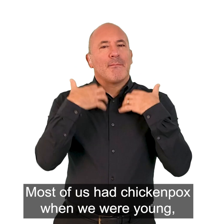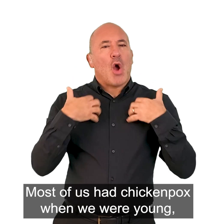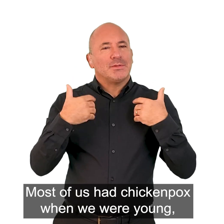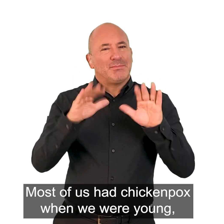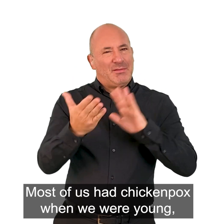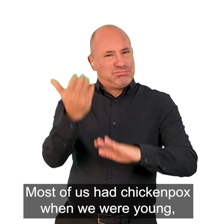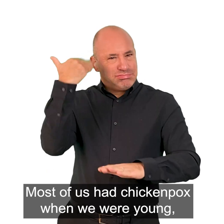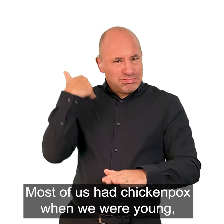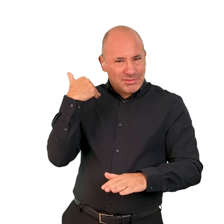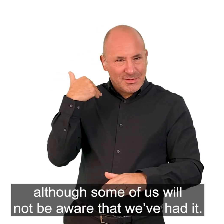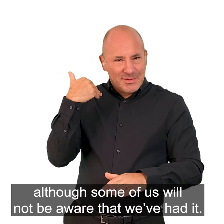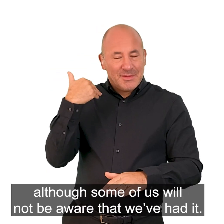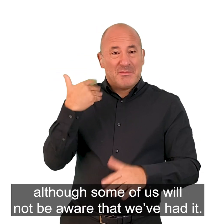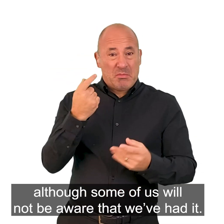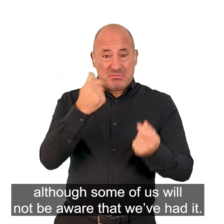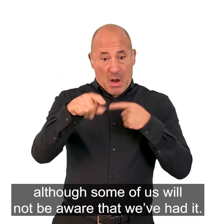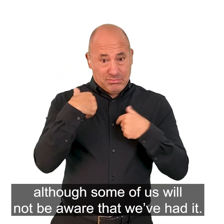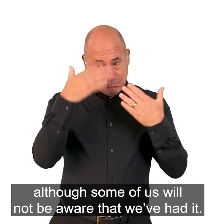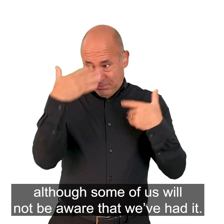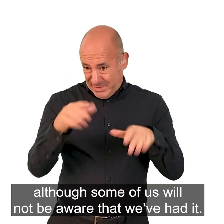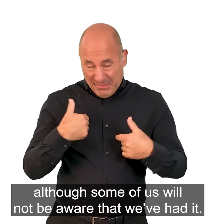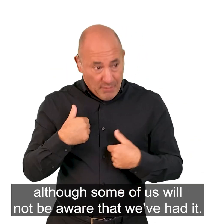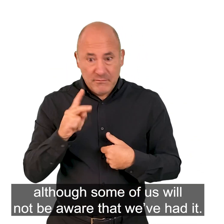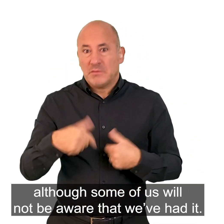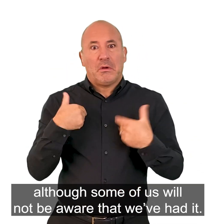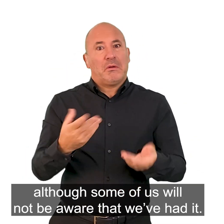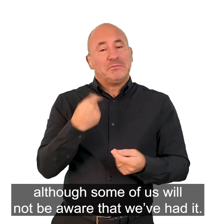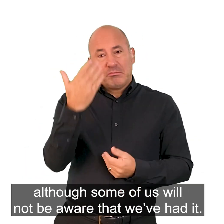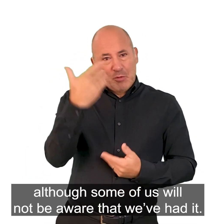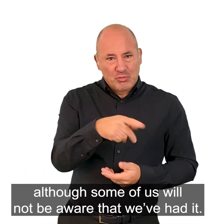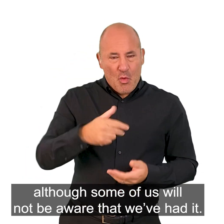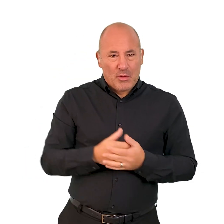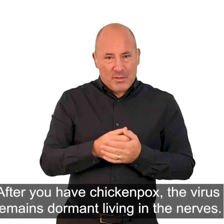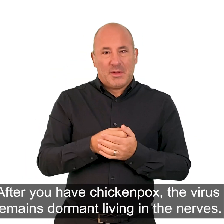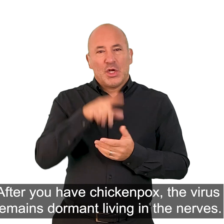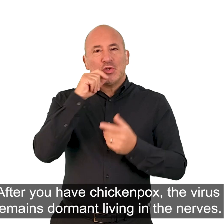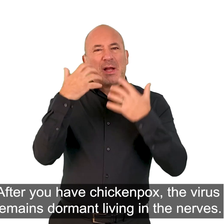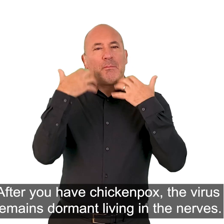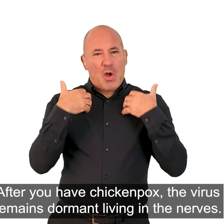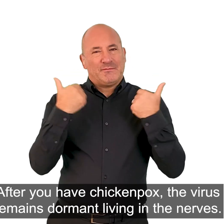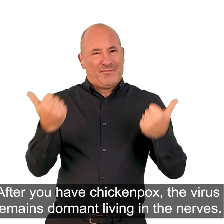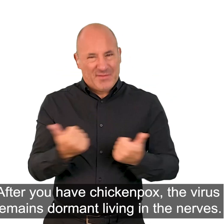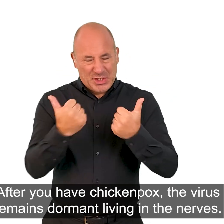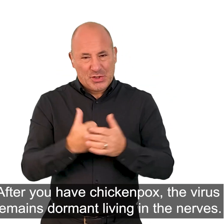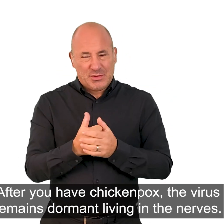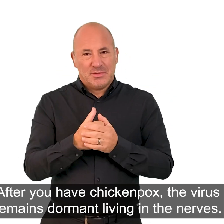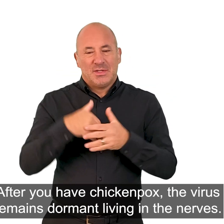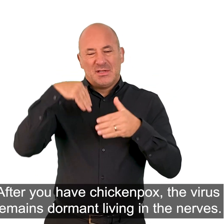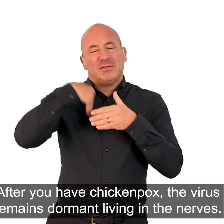young, although some of us will not be aware that we've had it. After you have chickenpox, the